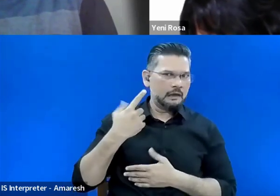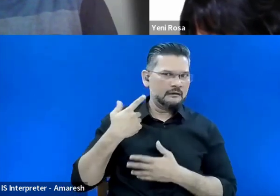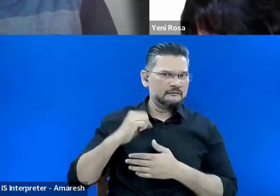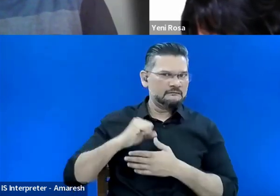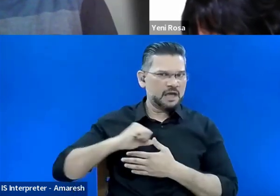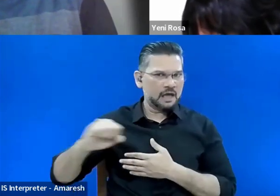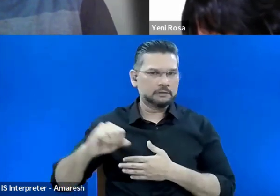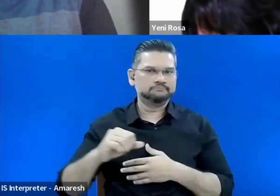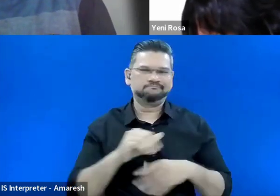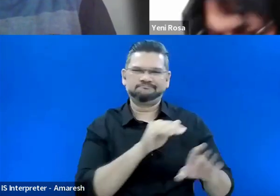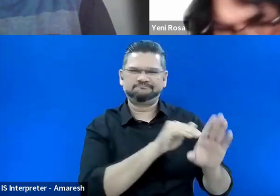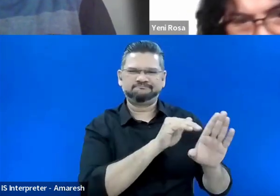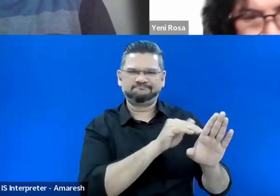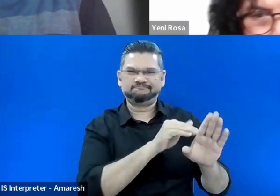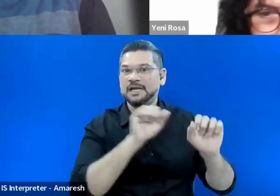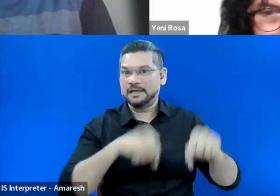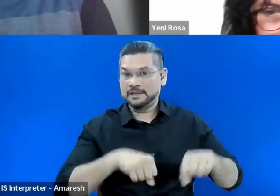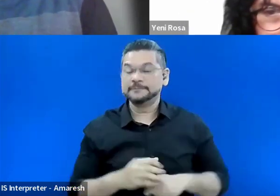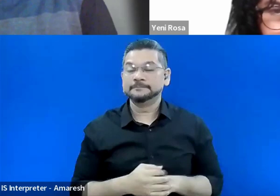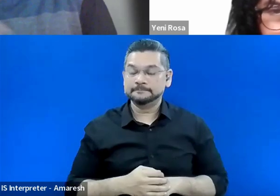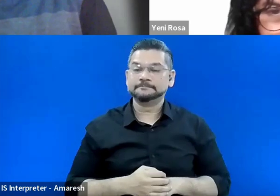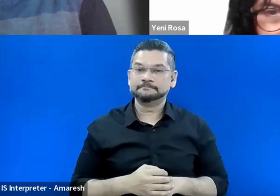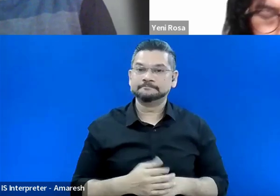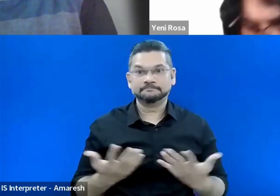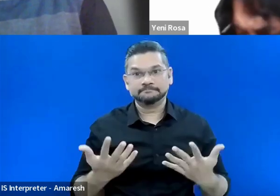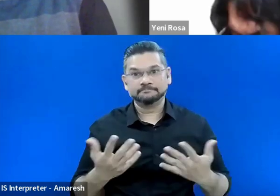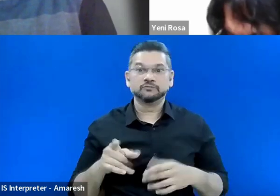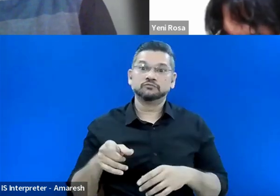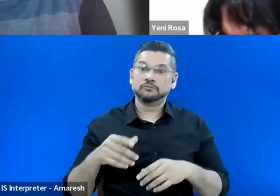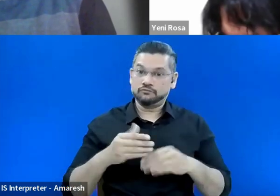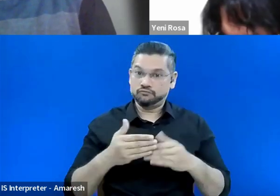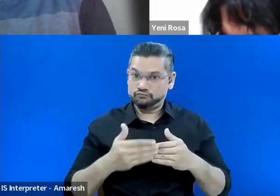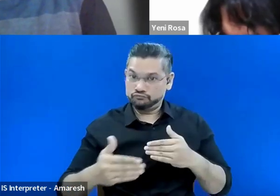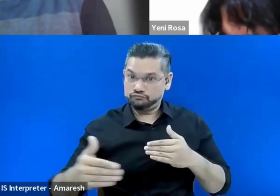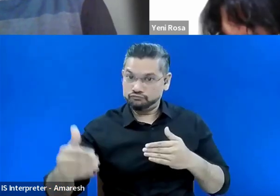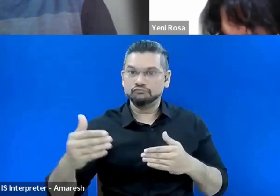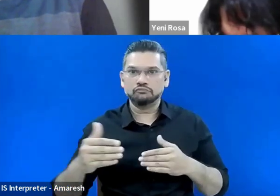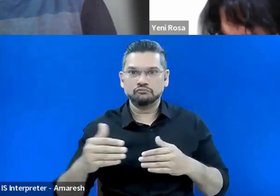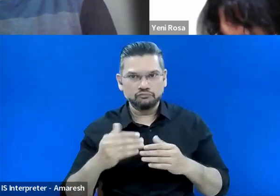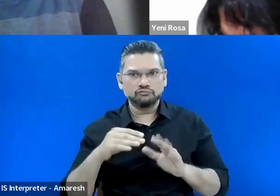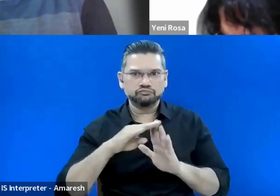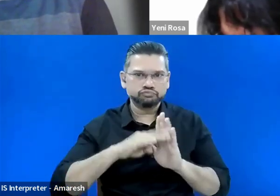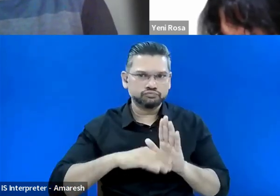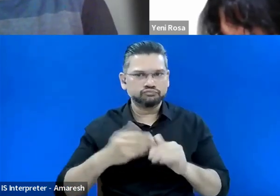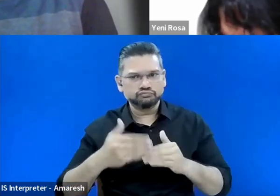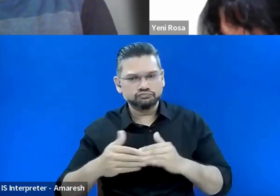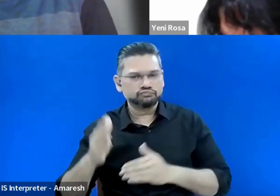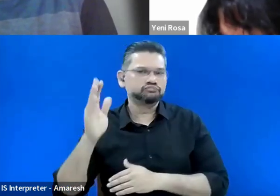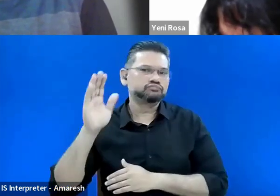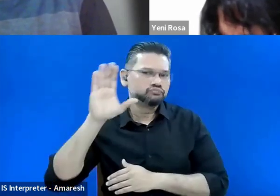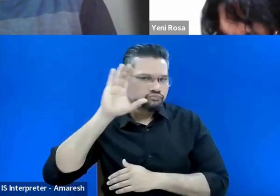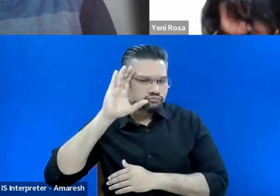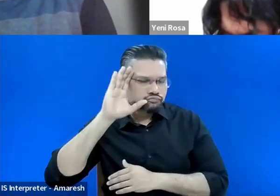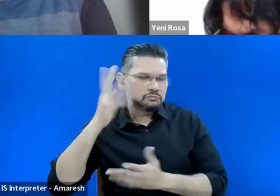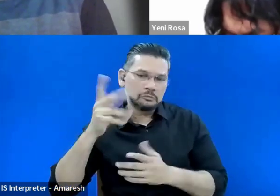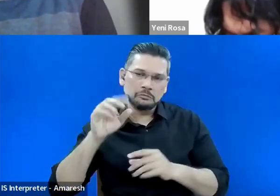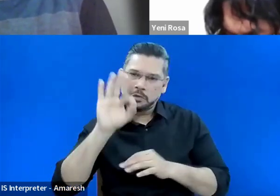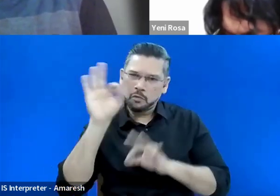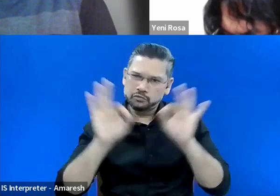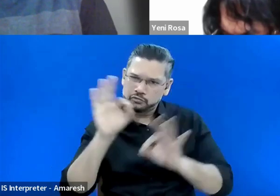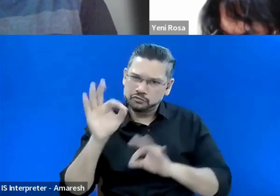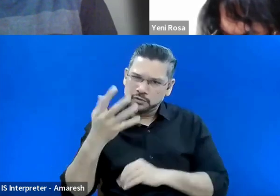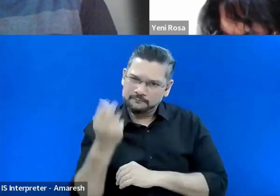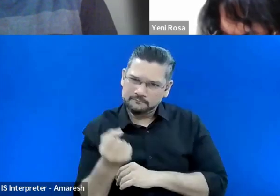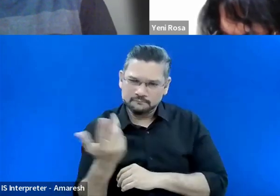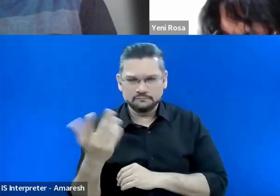event, if you have any questions for the panelists, you can drop your questions there down in the Q&A section.